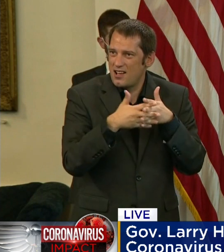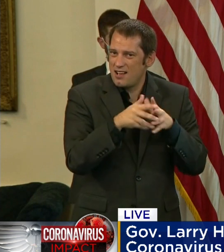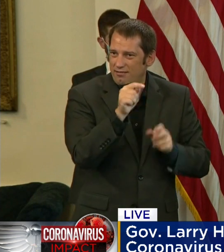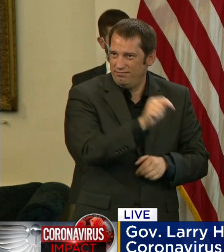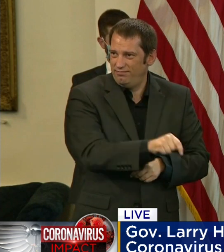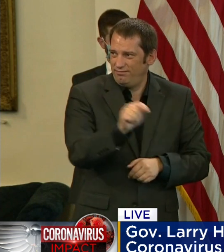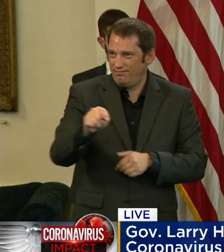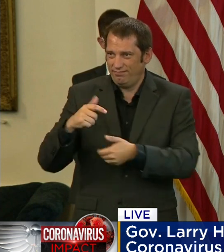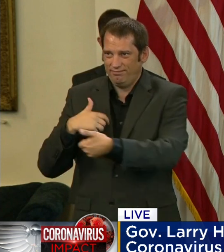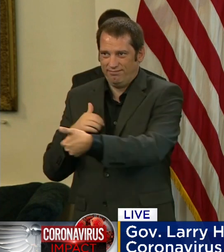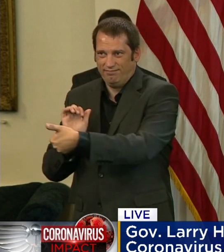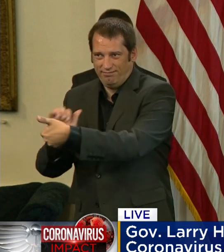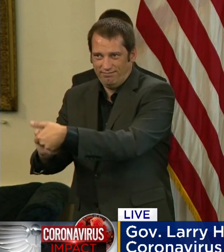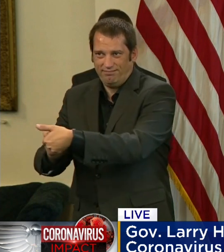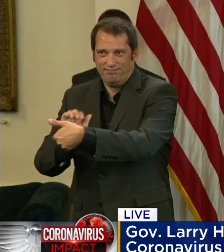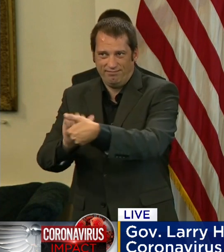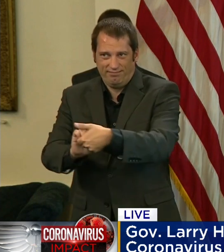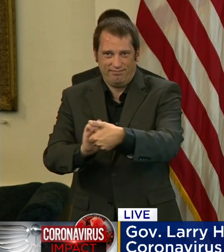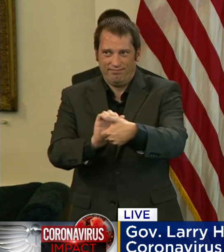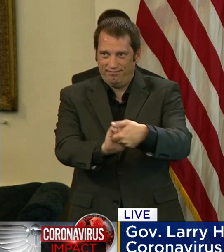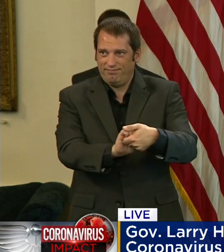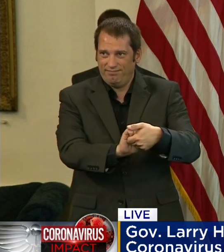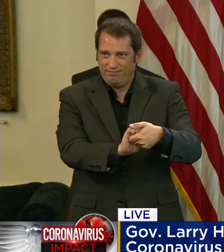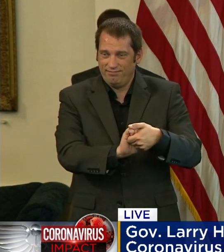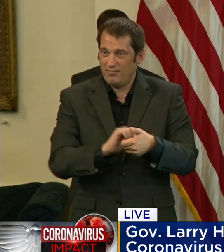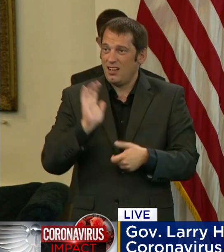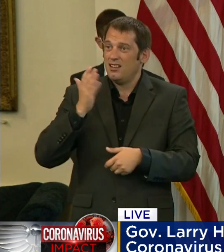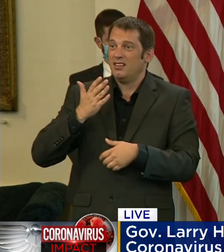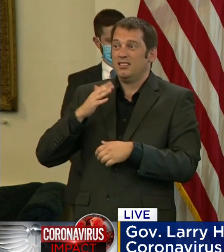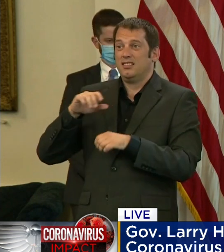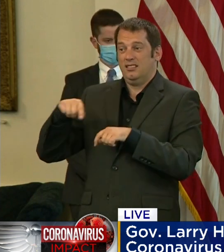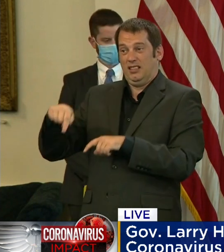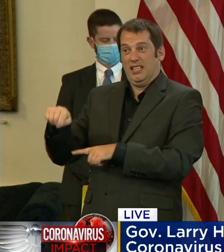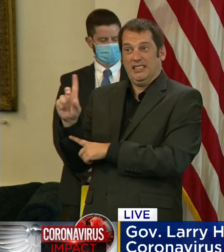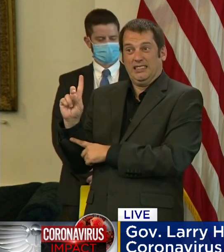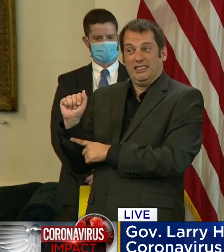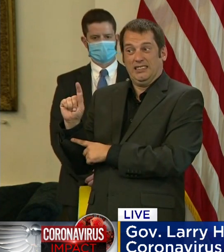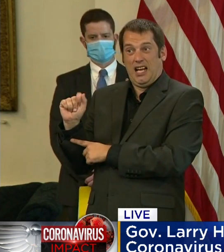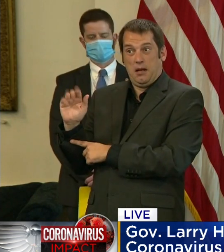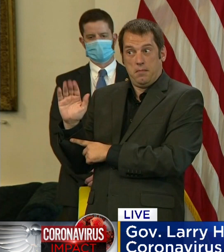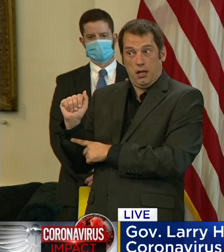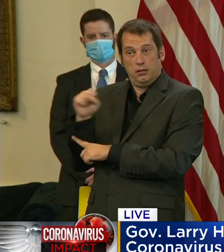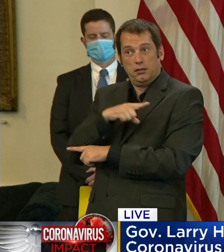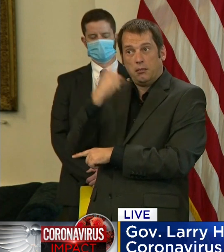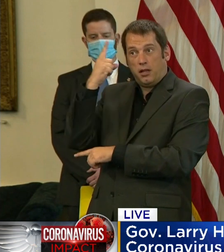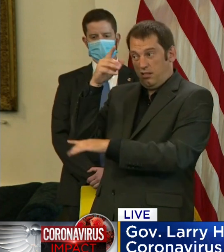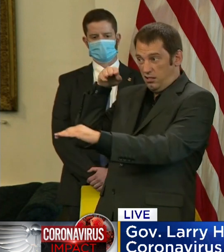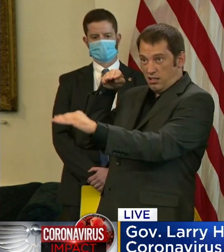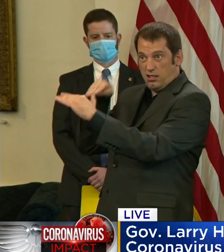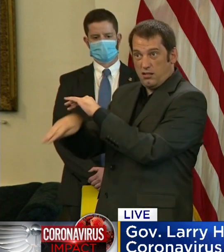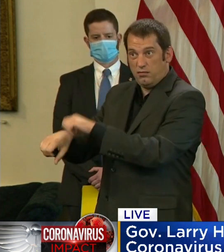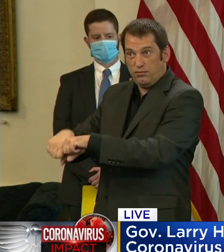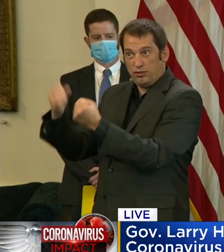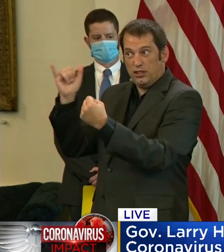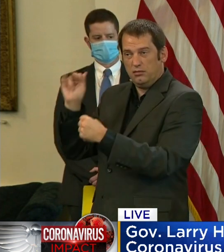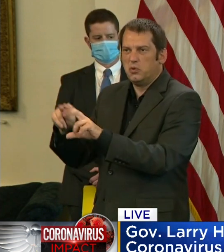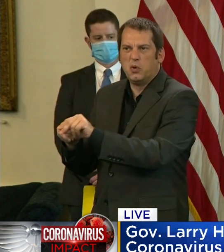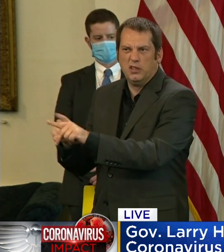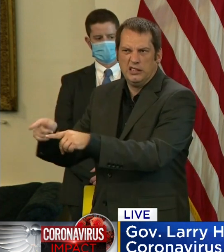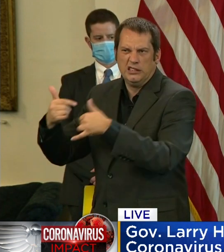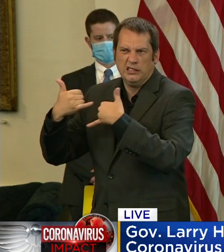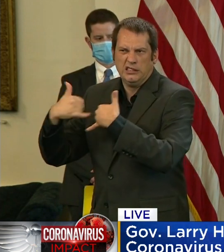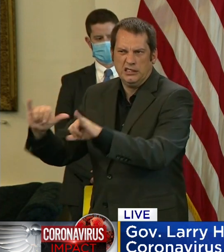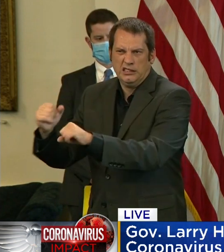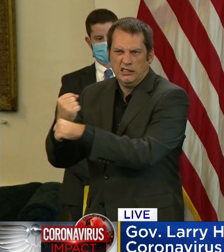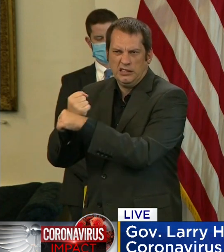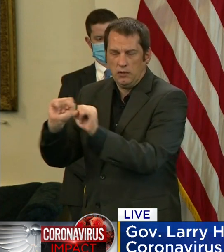unemployment insurance system, and claimants' personal information has not been compromised in any way. We have already taken a series of